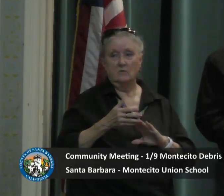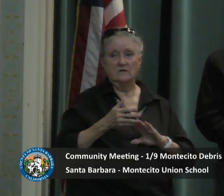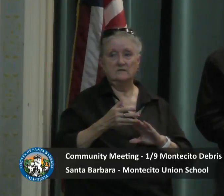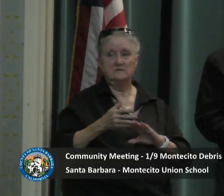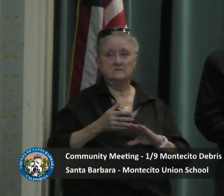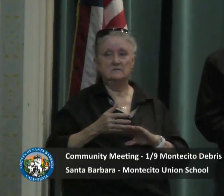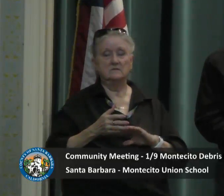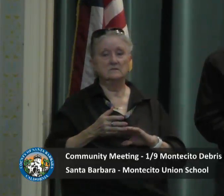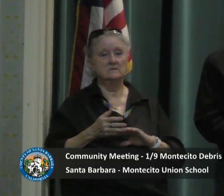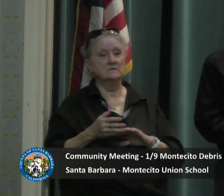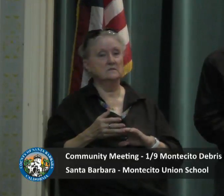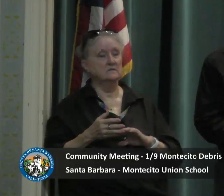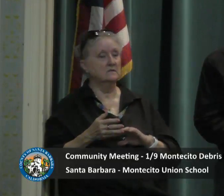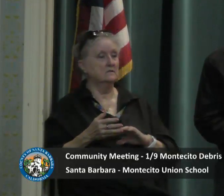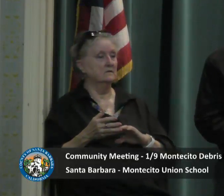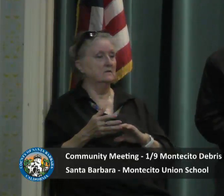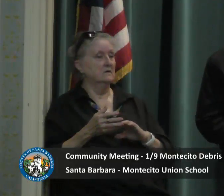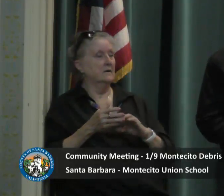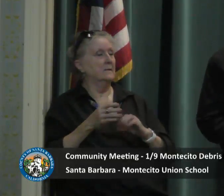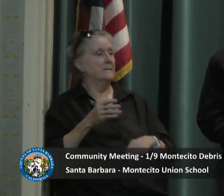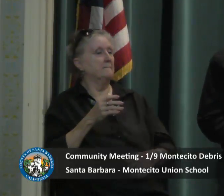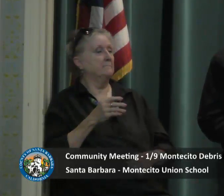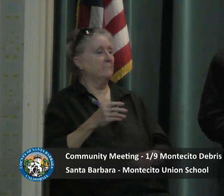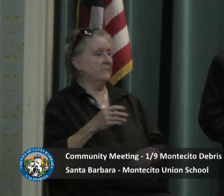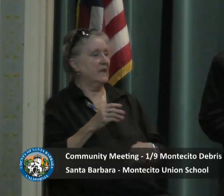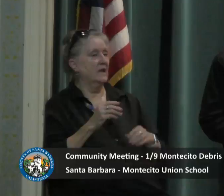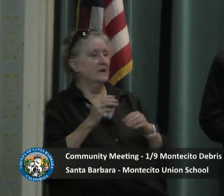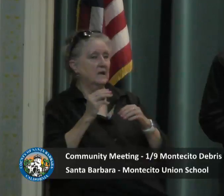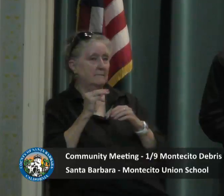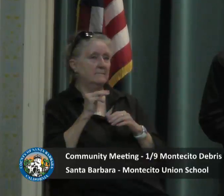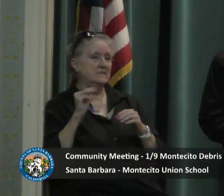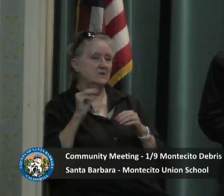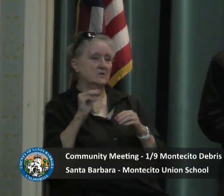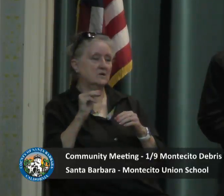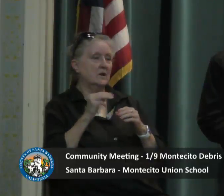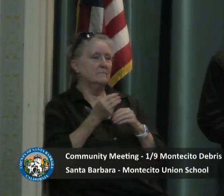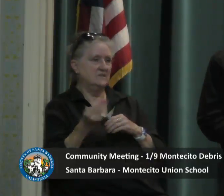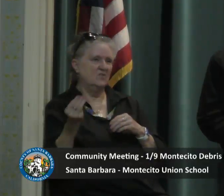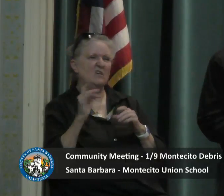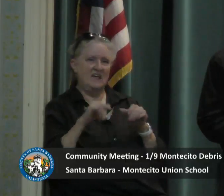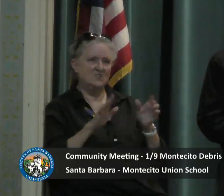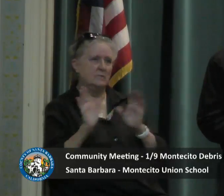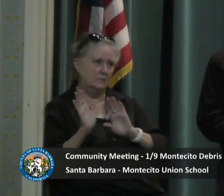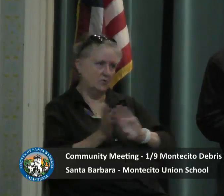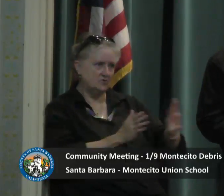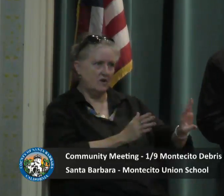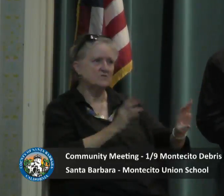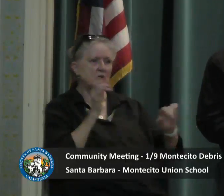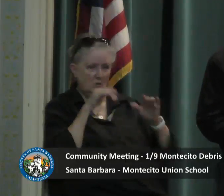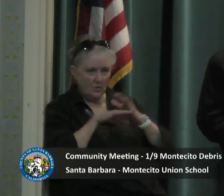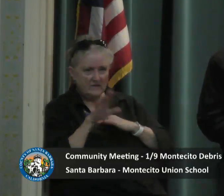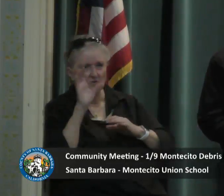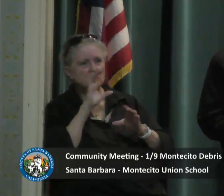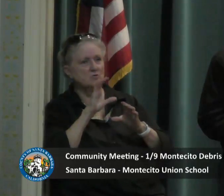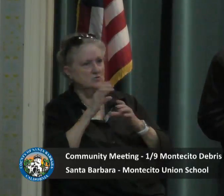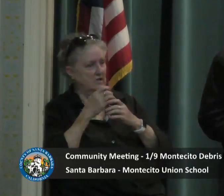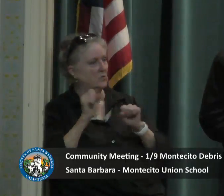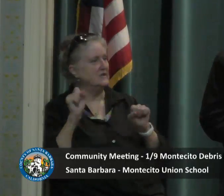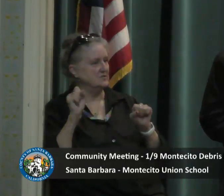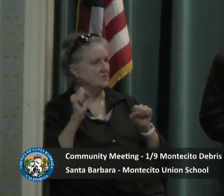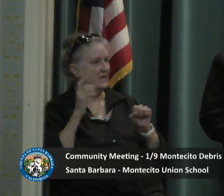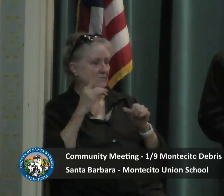material that had to be pushed off so that they could get in and do search and do rescue, then that is going to be considered part of the